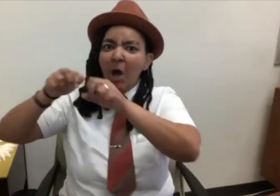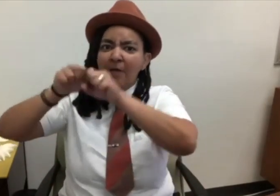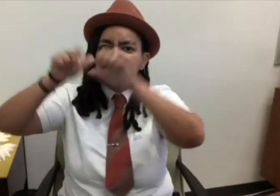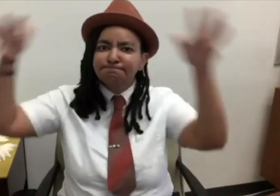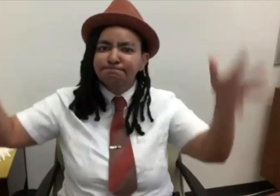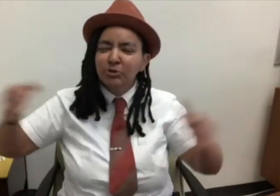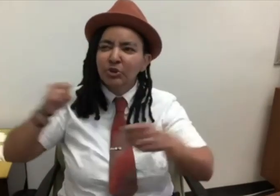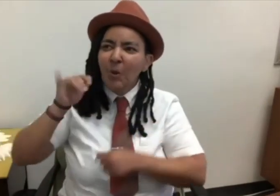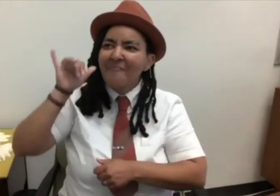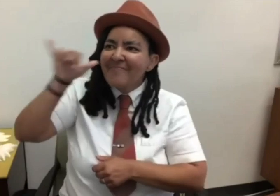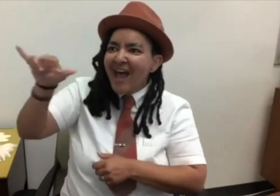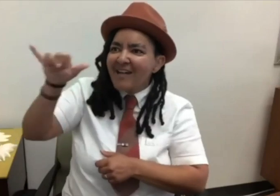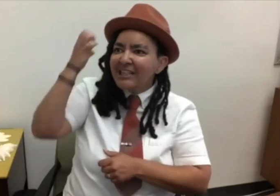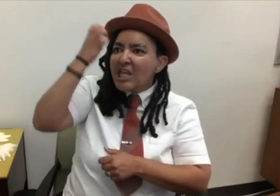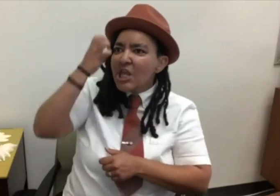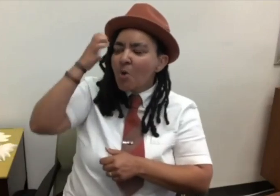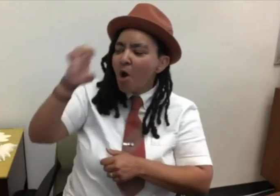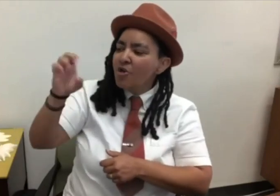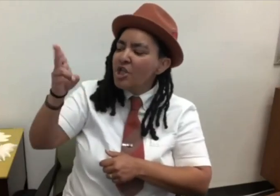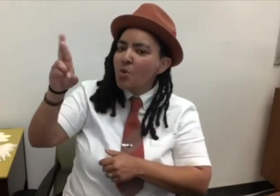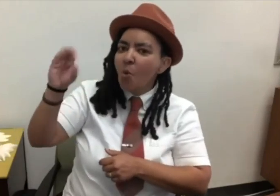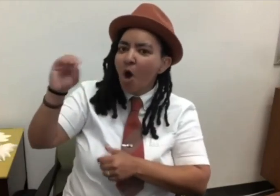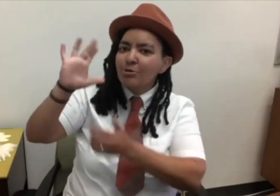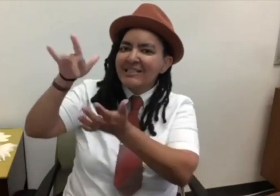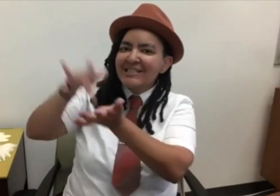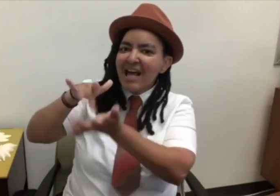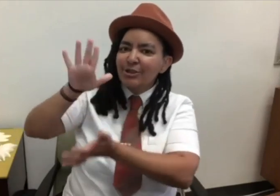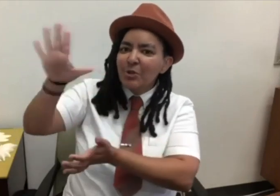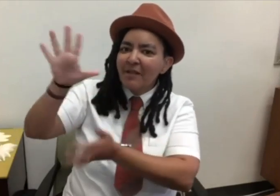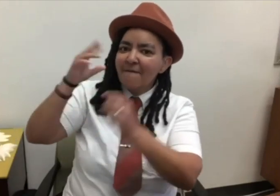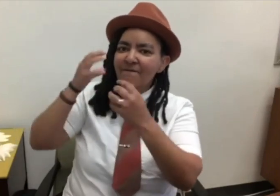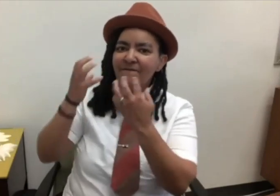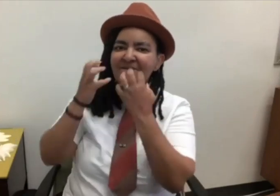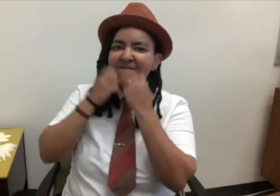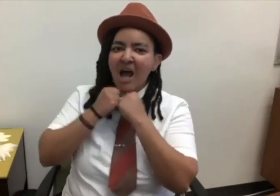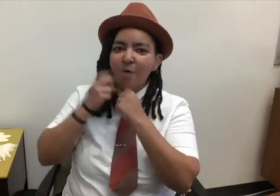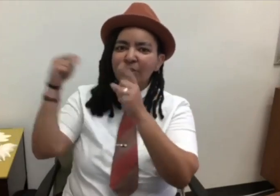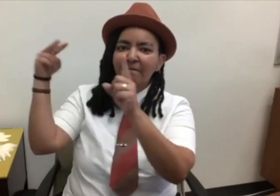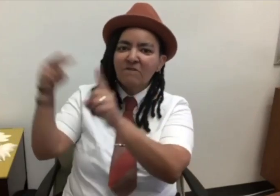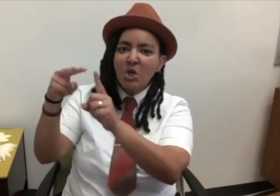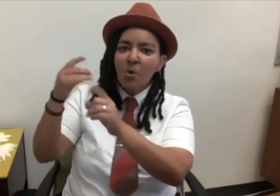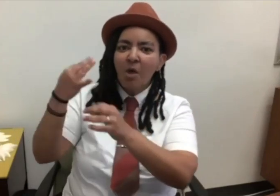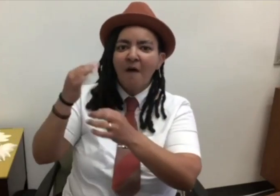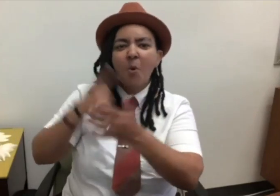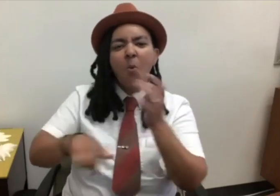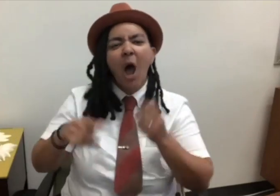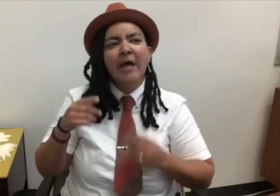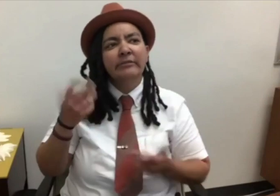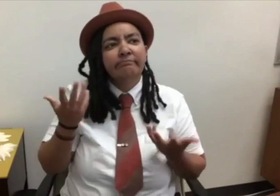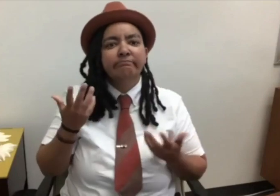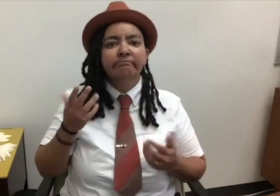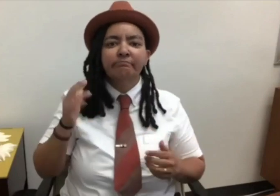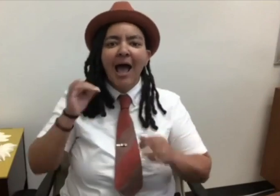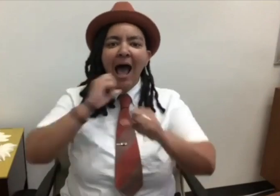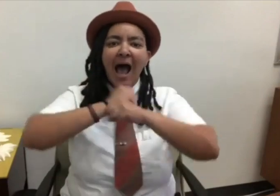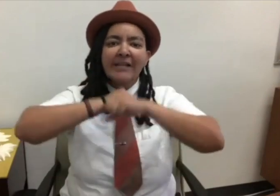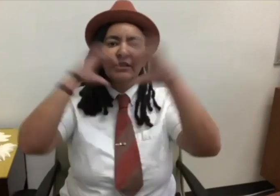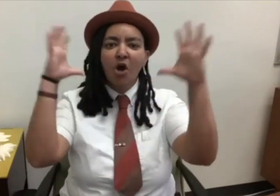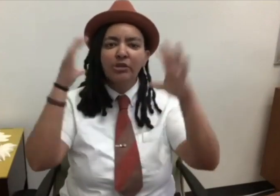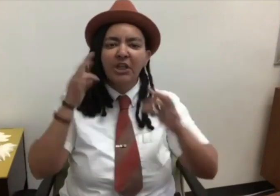very Eurocentric approach. And I wanted to see how we could shift from a Eurocentric